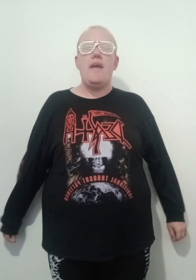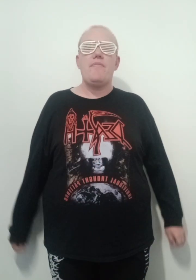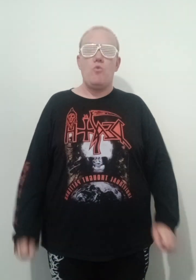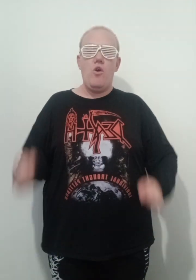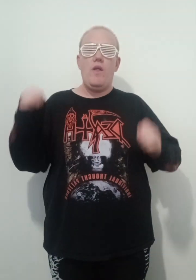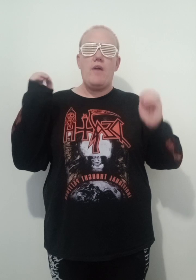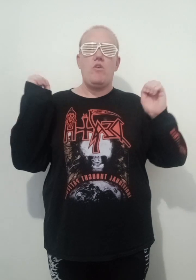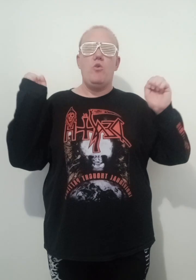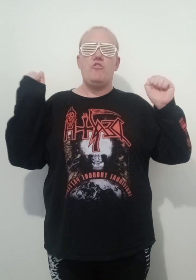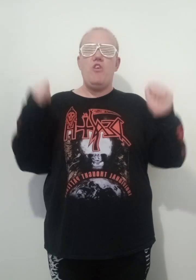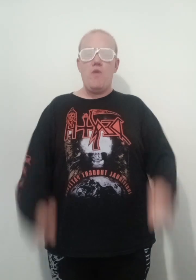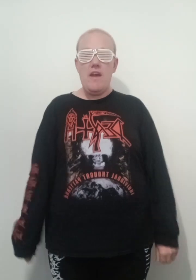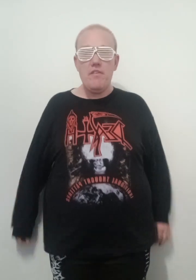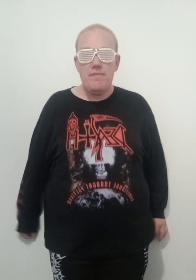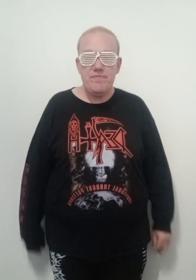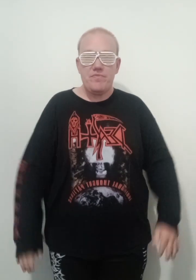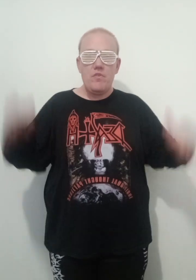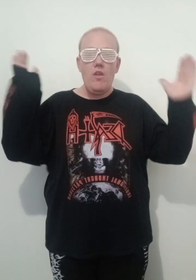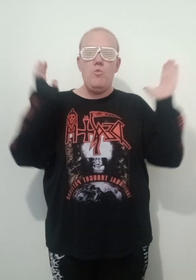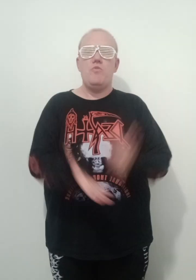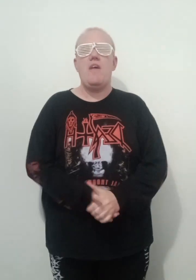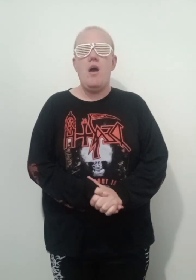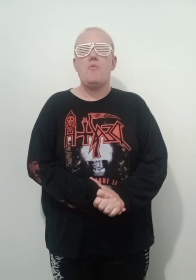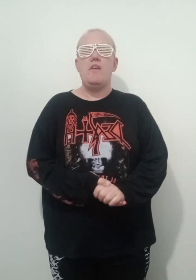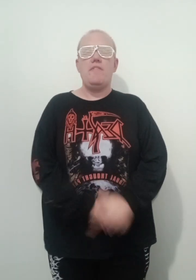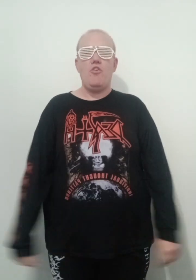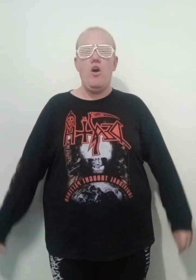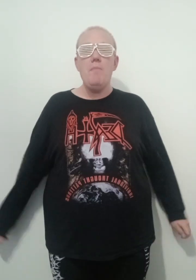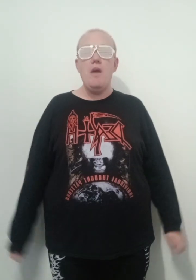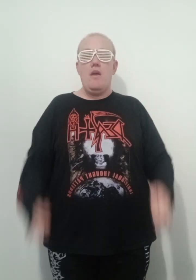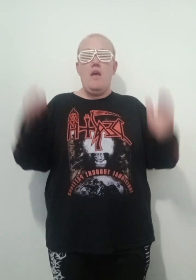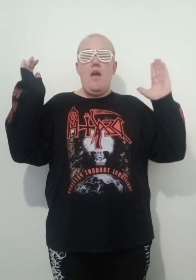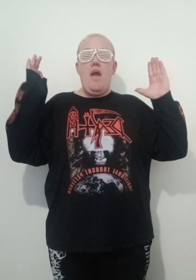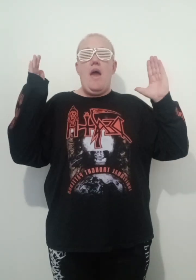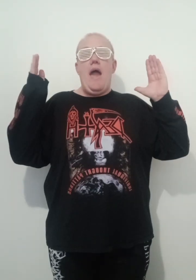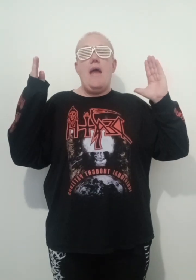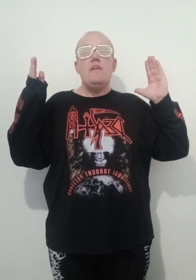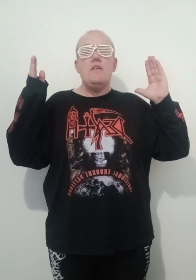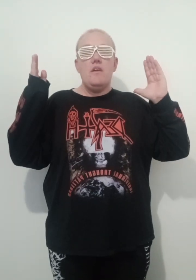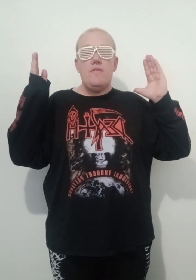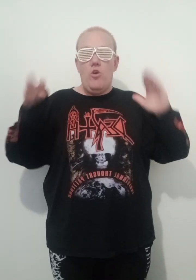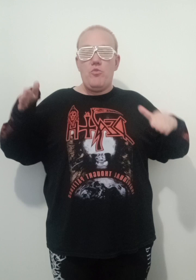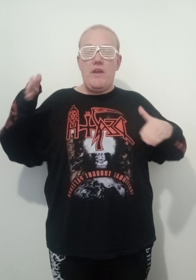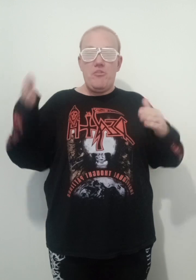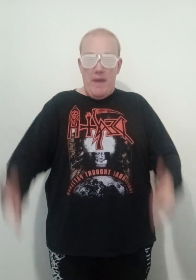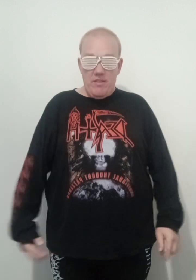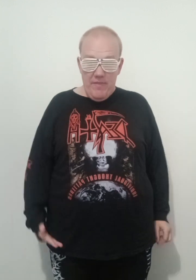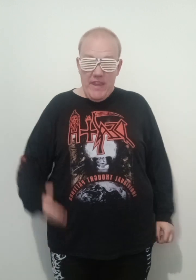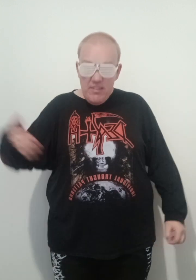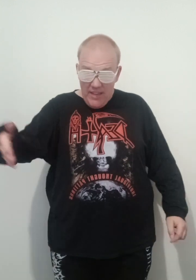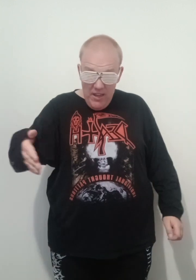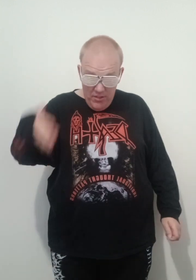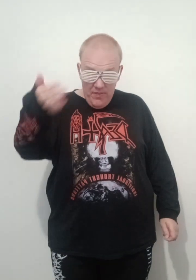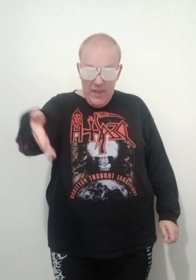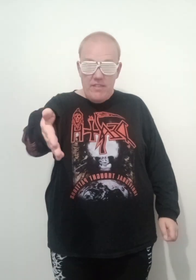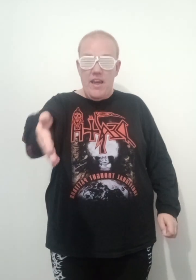at the Royal Agricultural Showground, which was their home ground at the time. And, of course, we expect even these